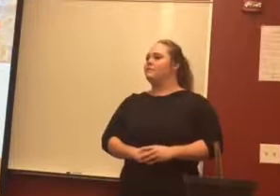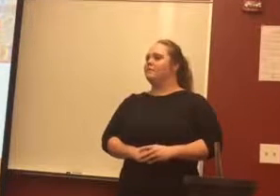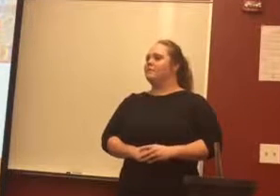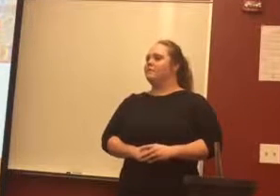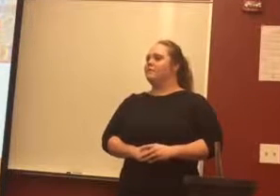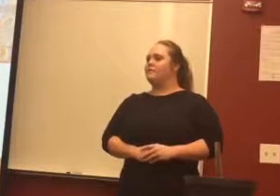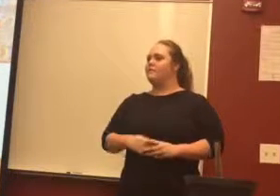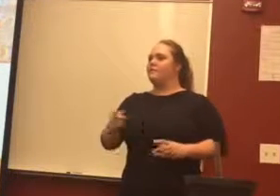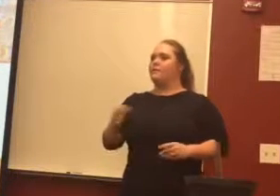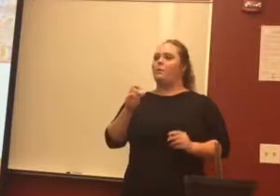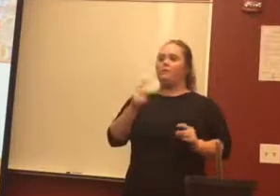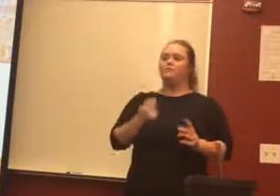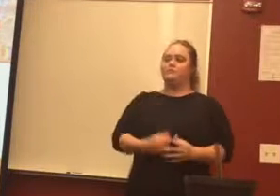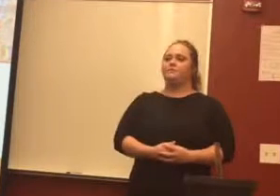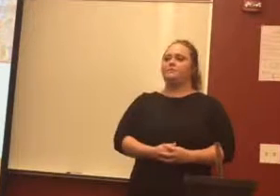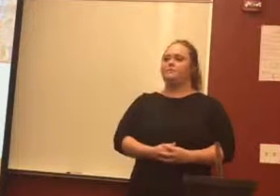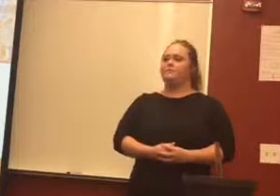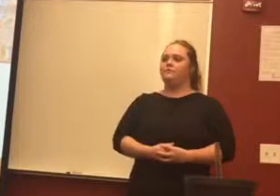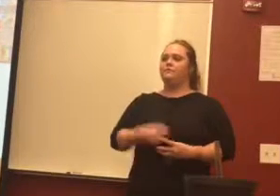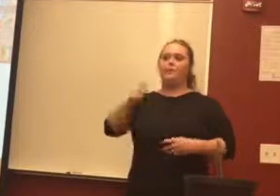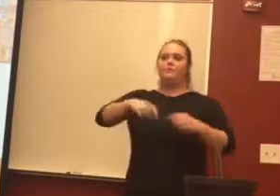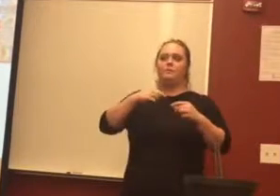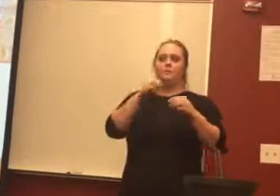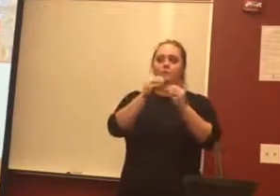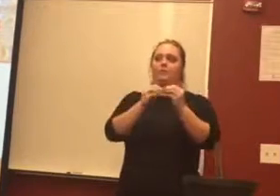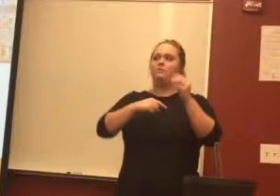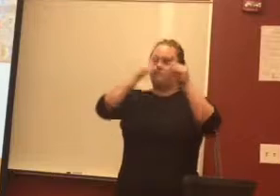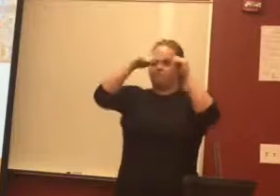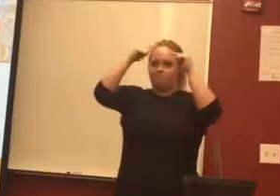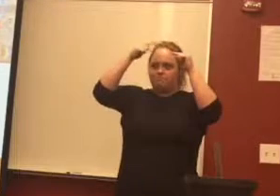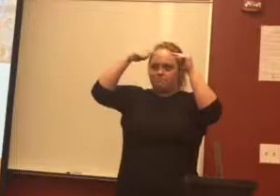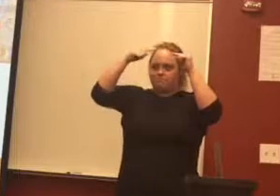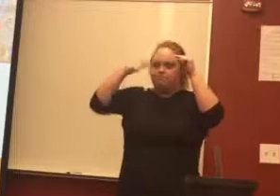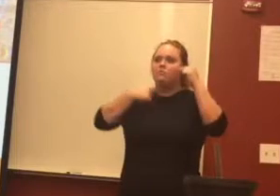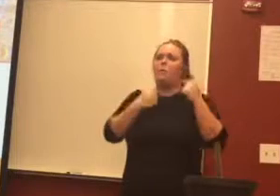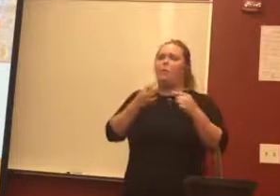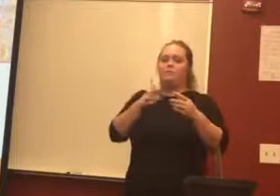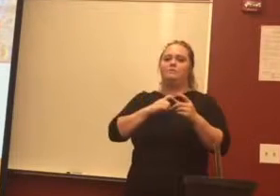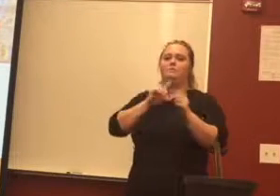you make a picture, but you don't want to keep stopping.